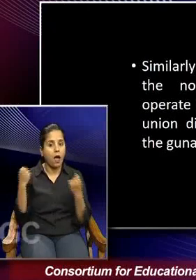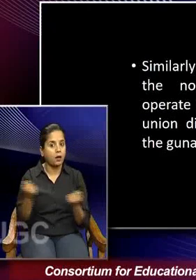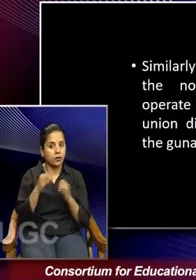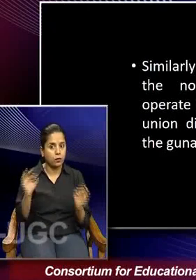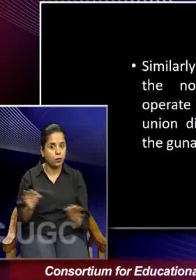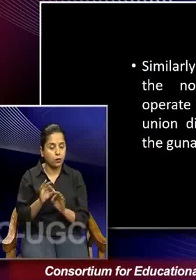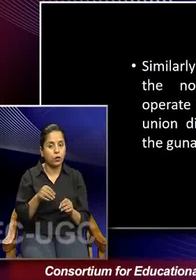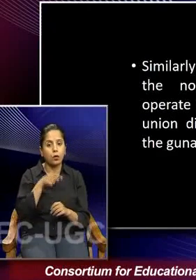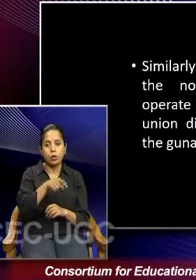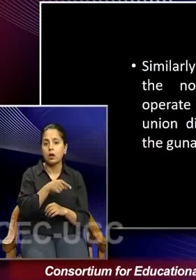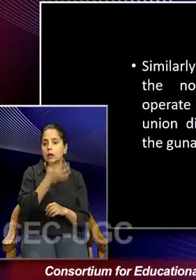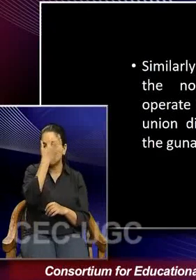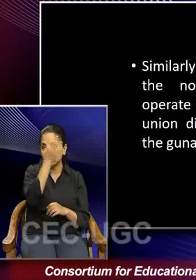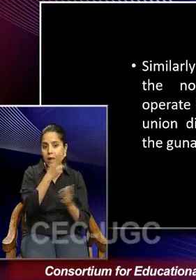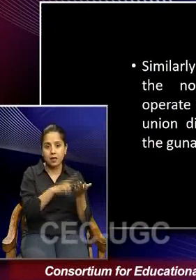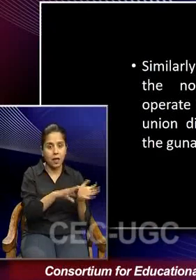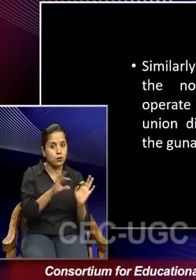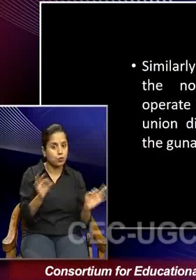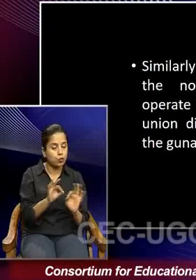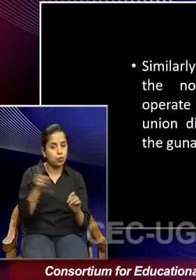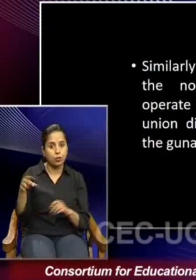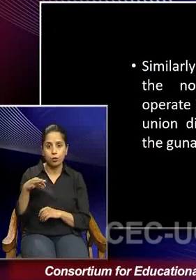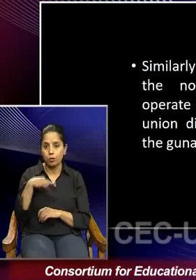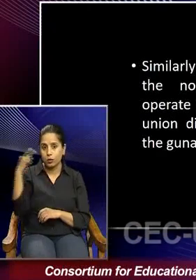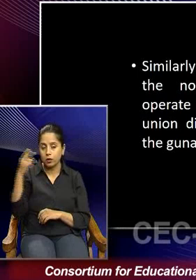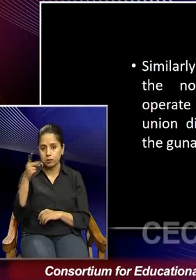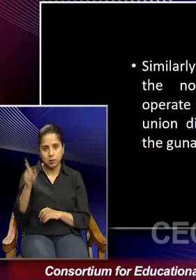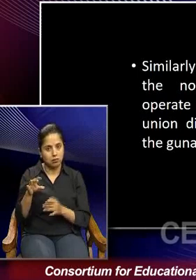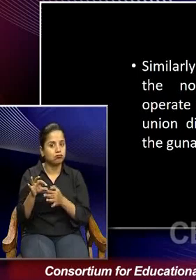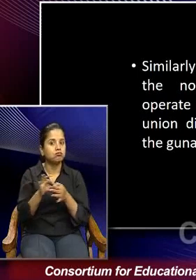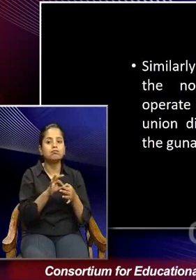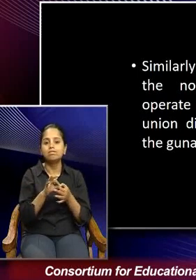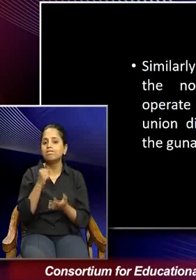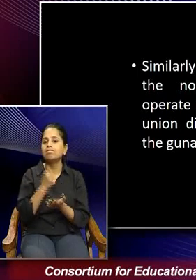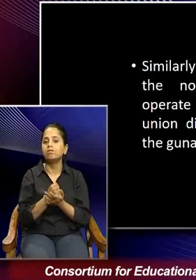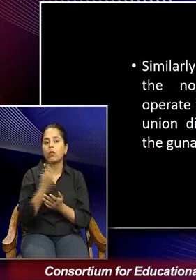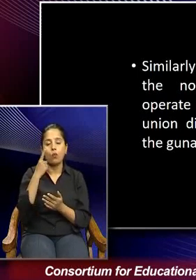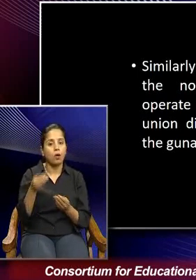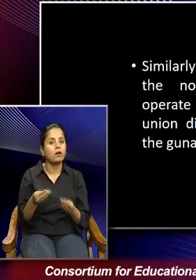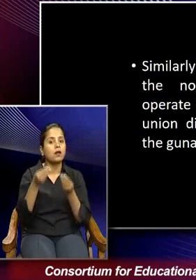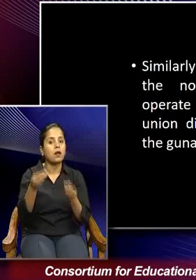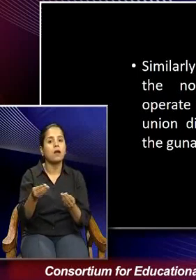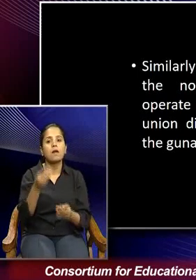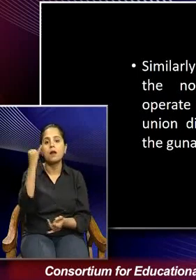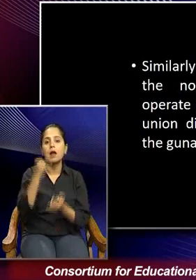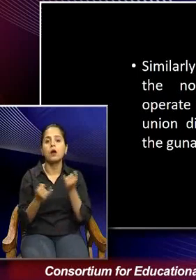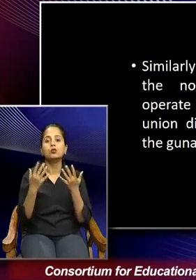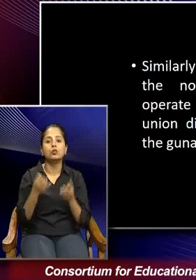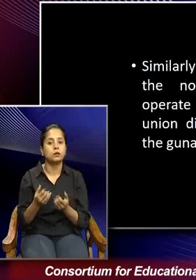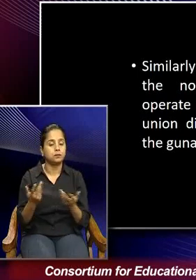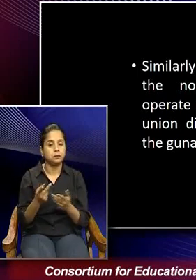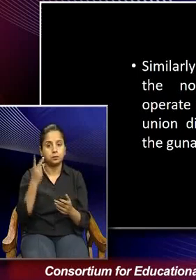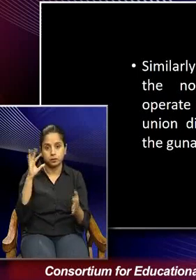the non-intelligent Prakriti, they also have to cooperate to serve the end. And